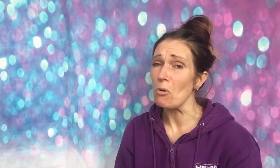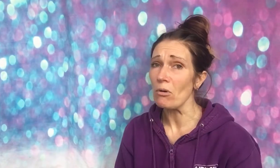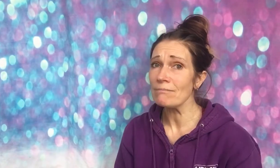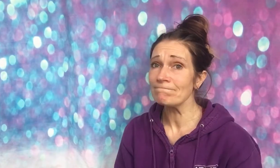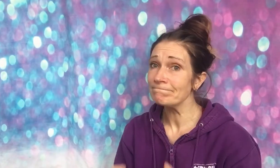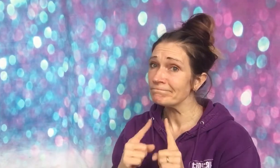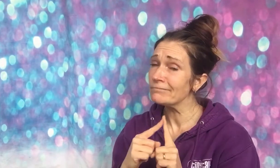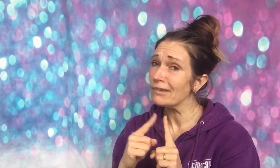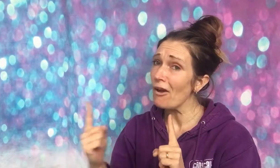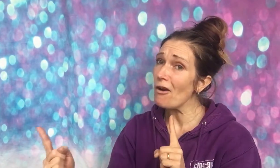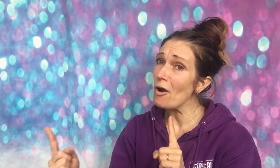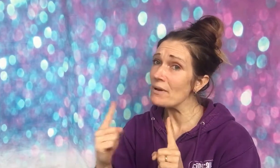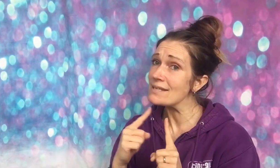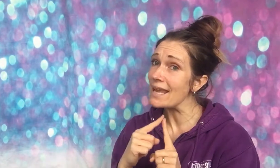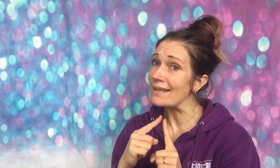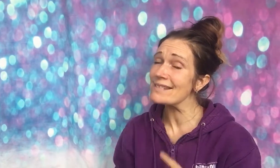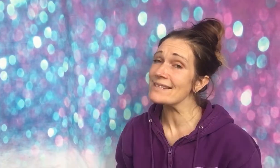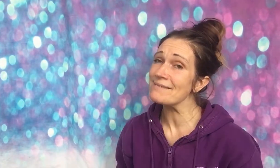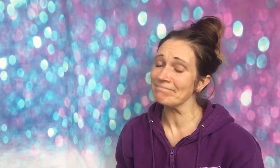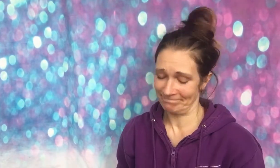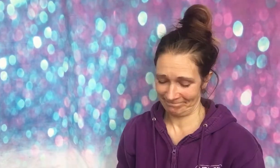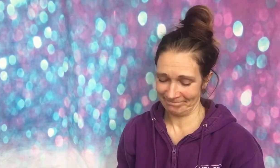small are opposites.